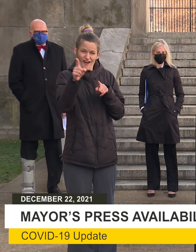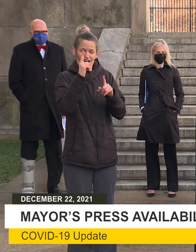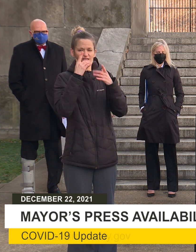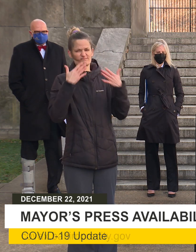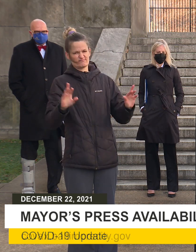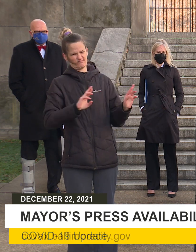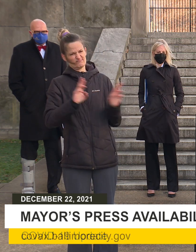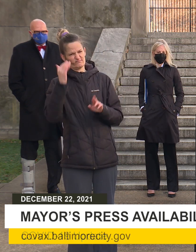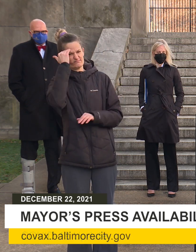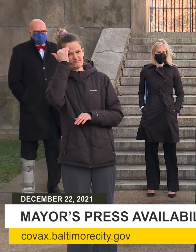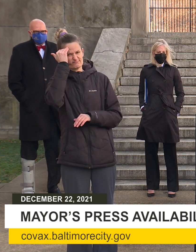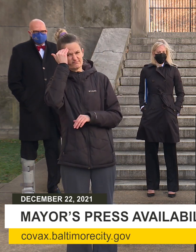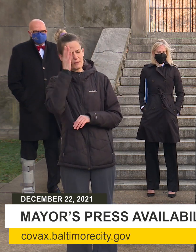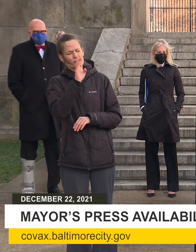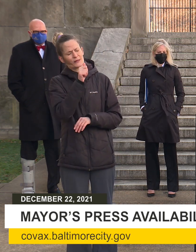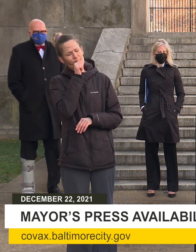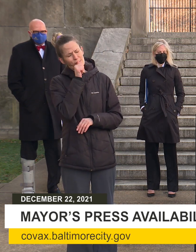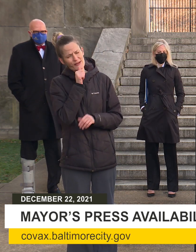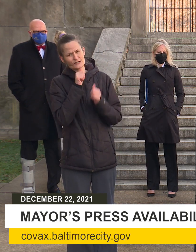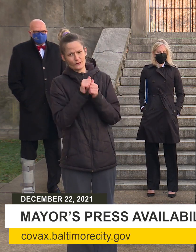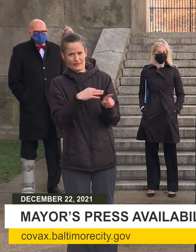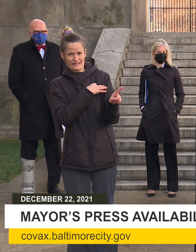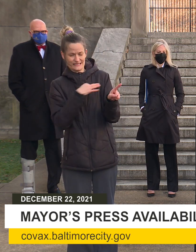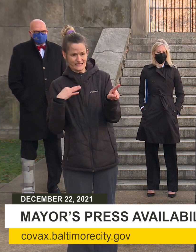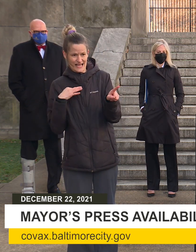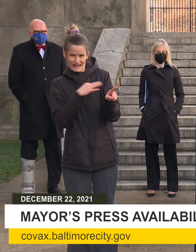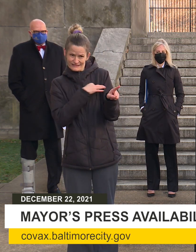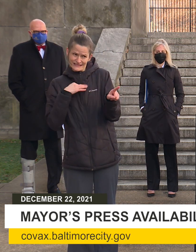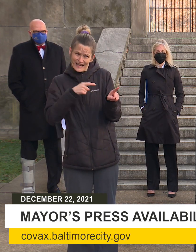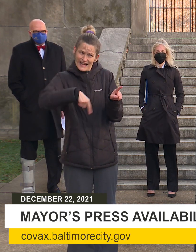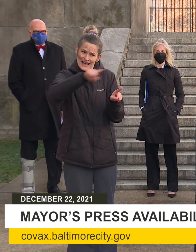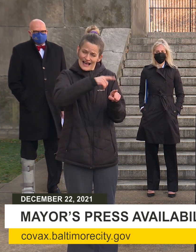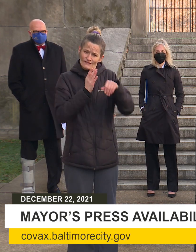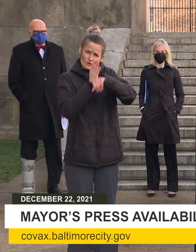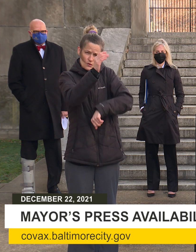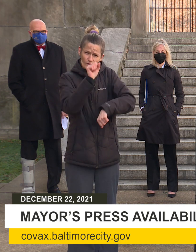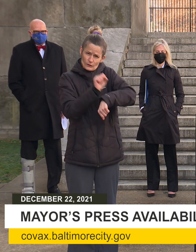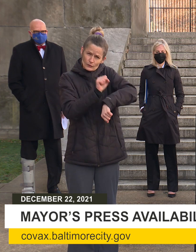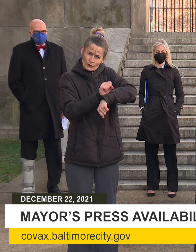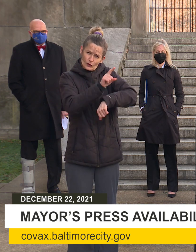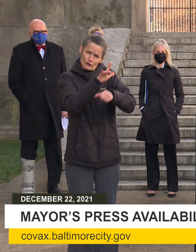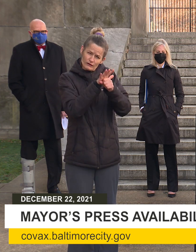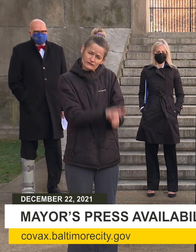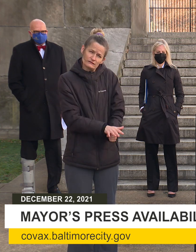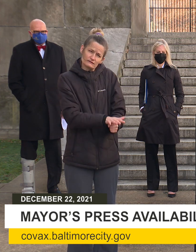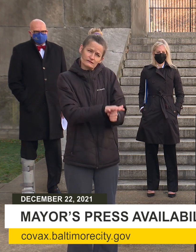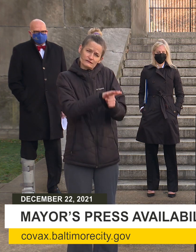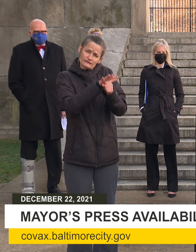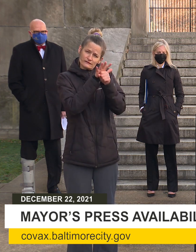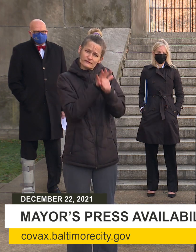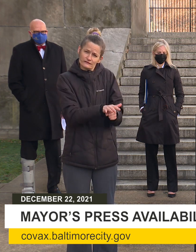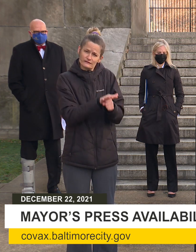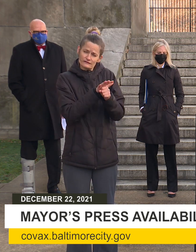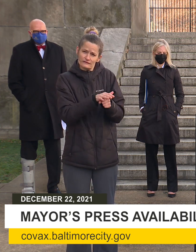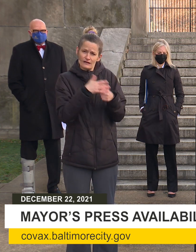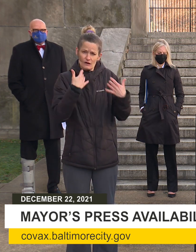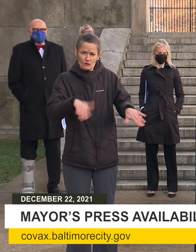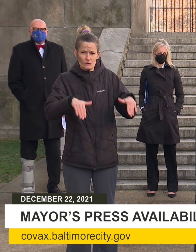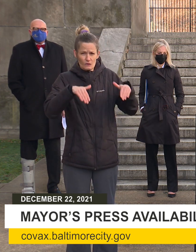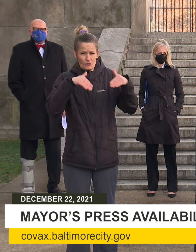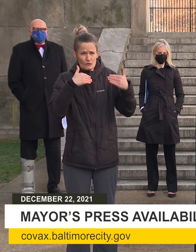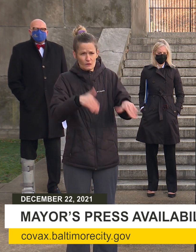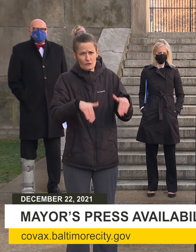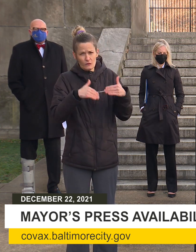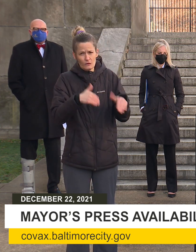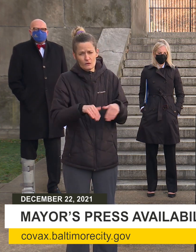are persevering despite incredible pressures, and they are the true heroes of this response.